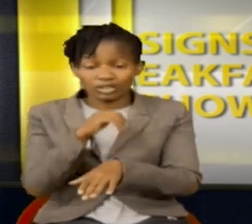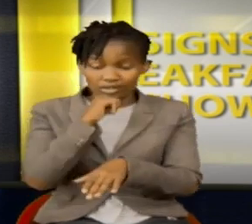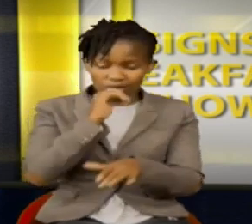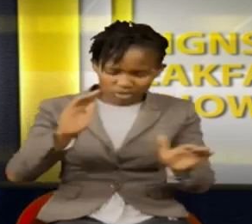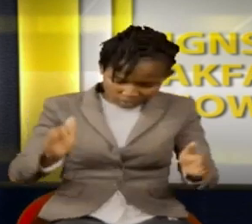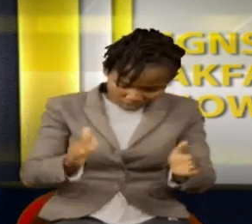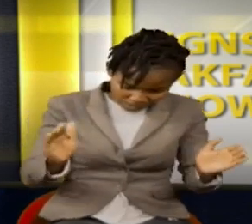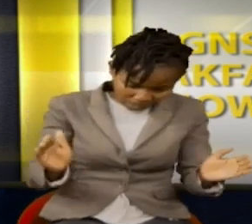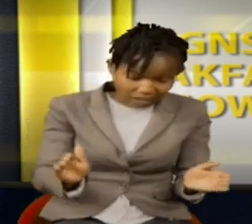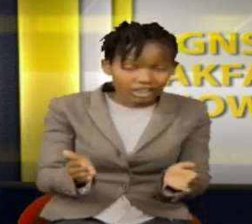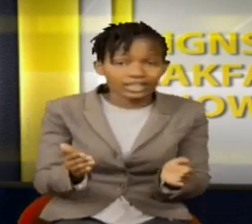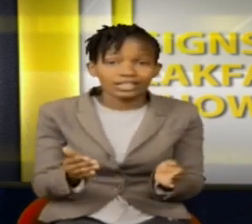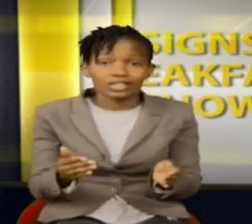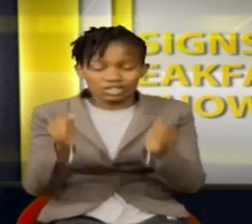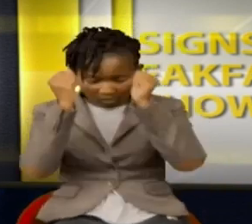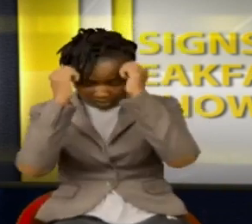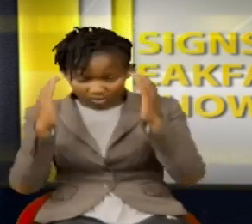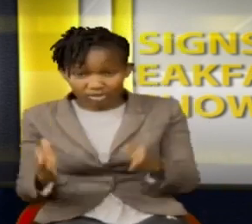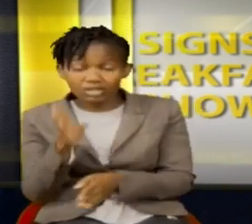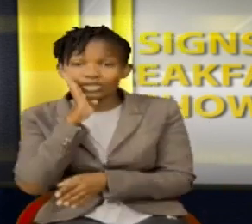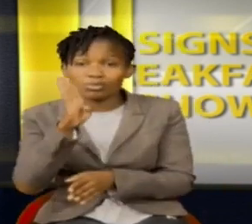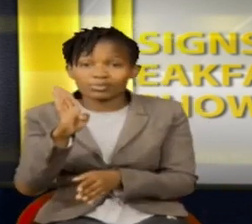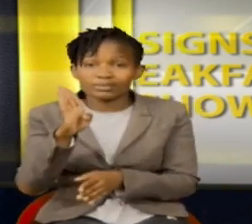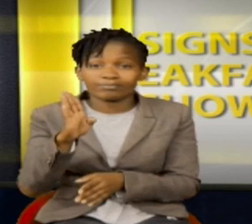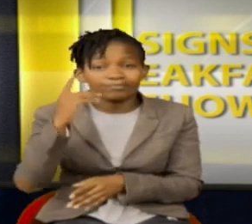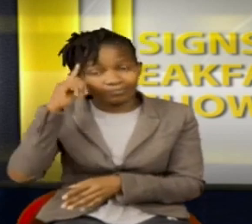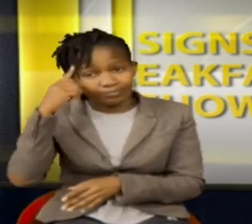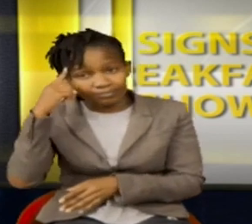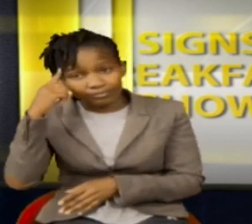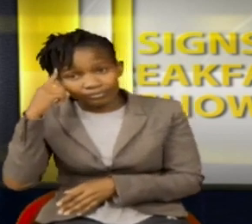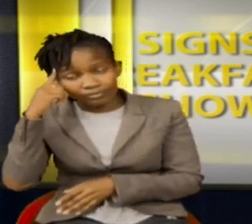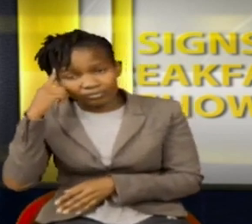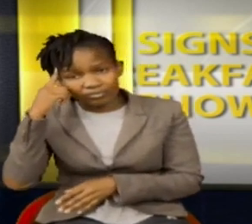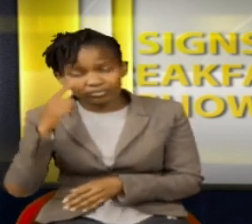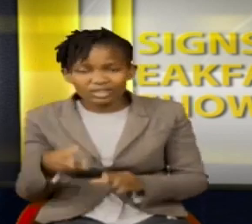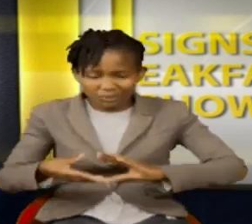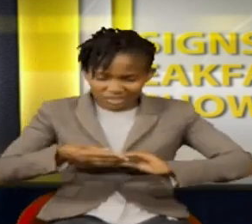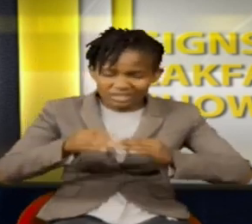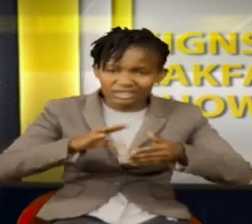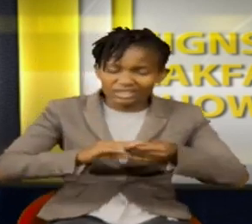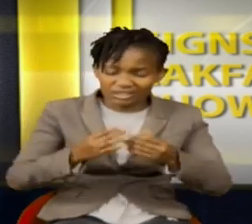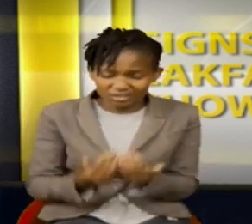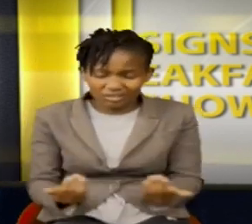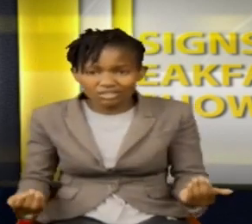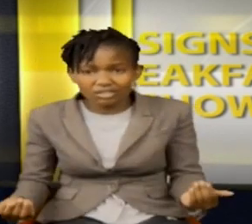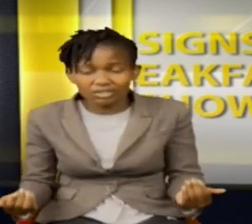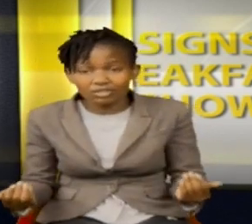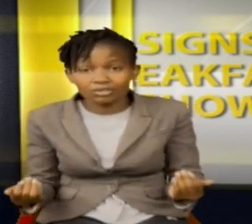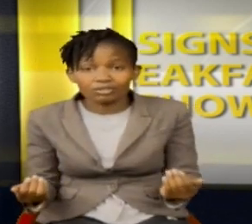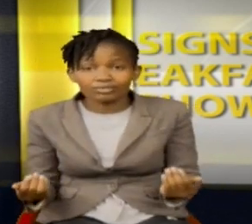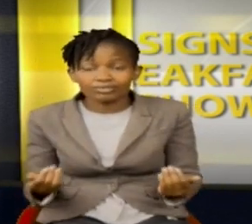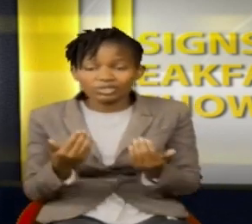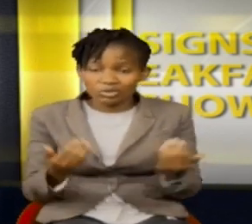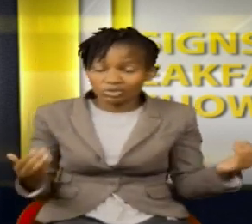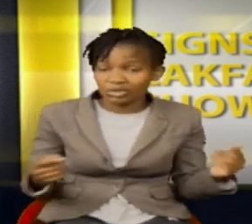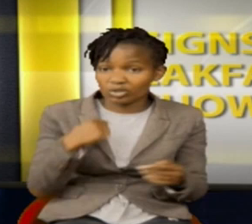if we don't encourage our high schoolers to be sharp, we'll be creating a generation of these, you know, tule tutu na baby kababaka mama. Precisely,